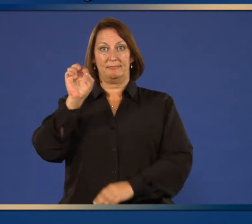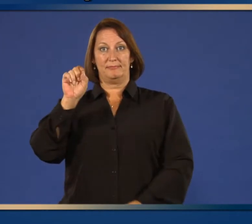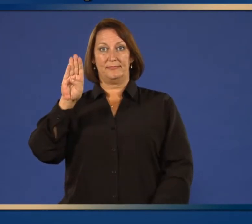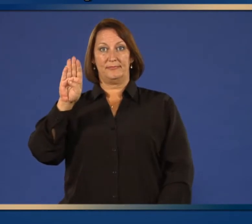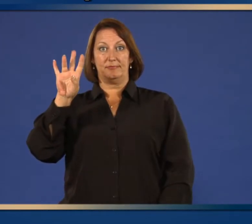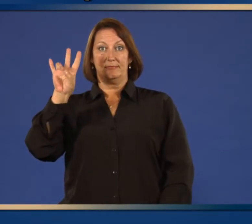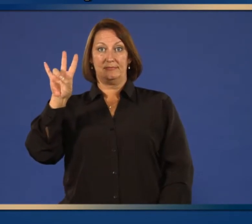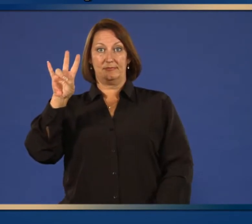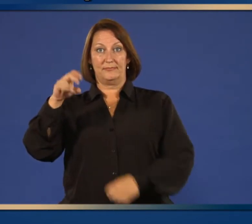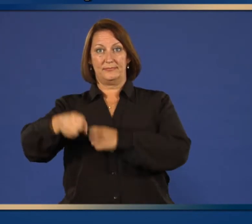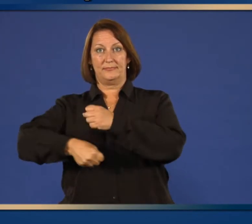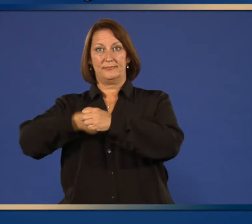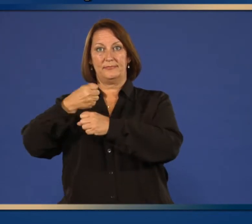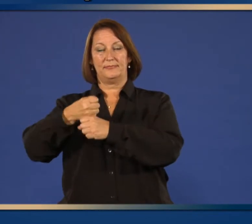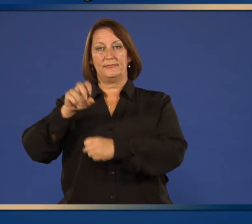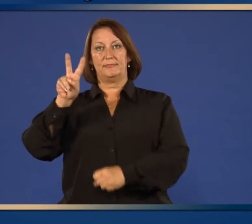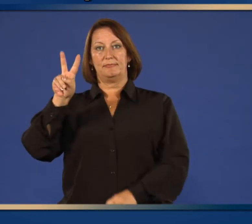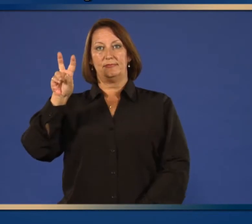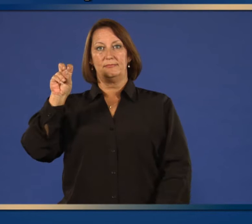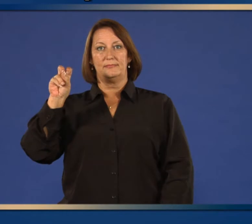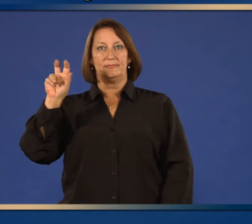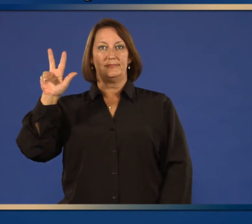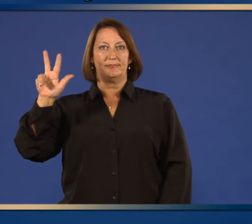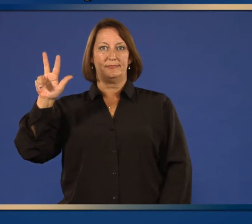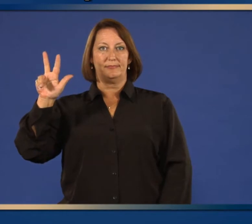February 7,